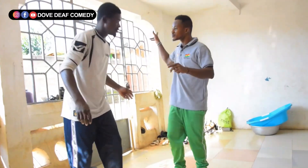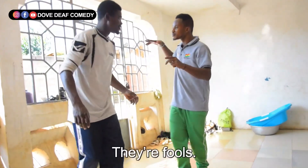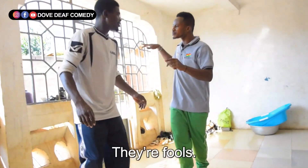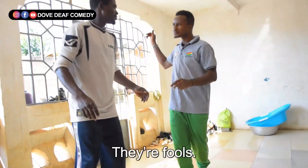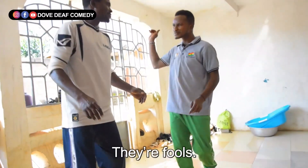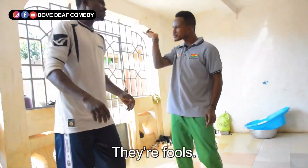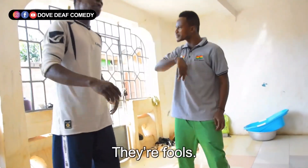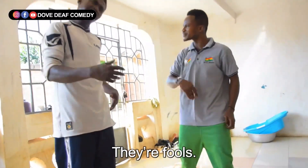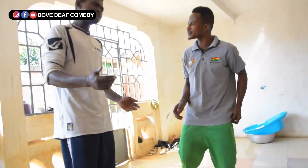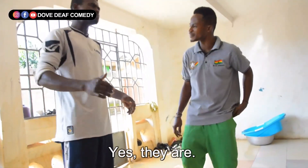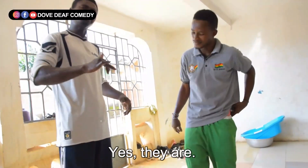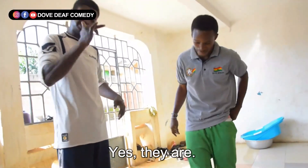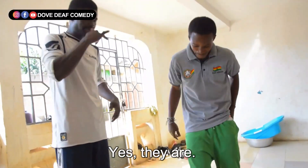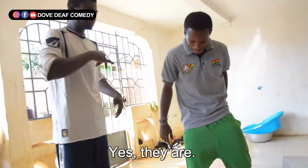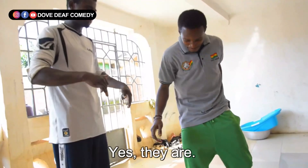They're fools. Yes, they are.